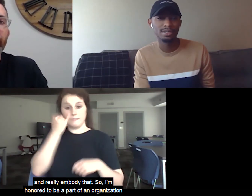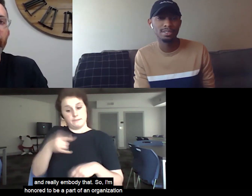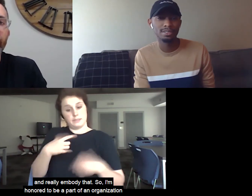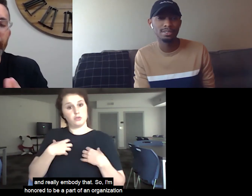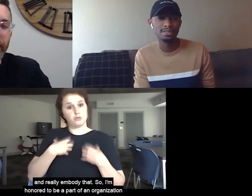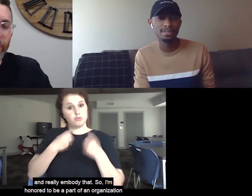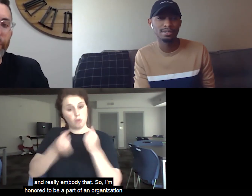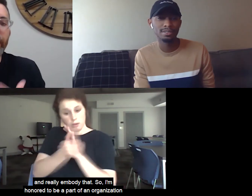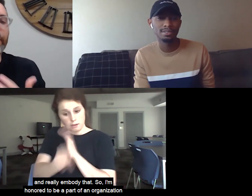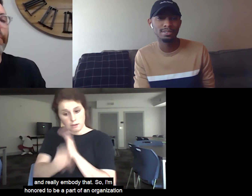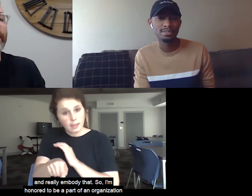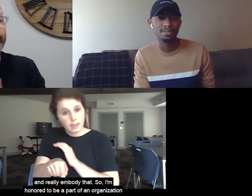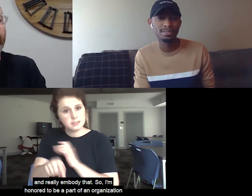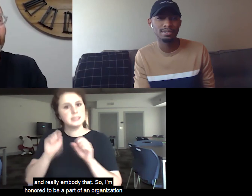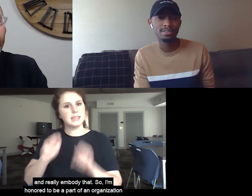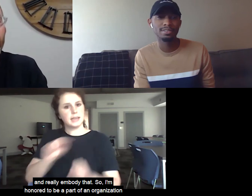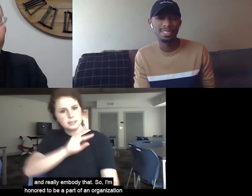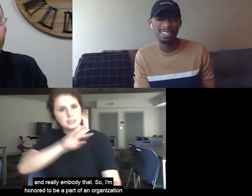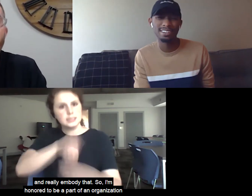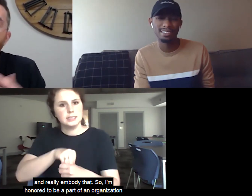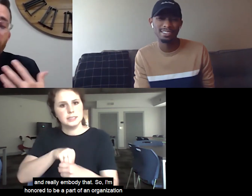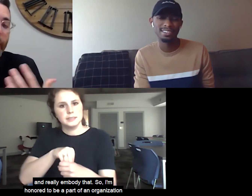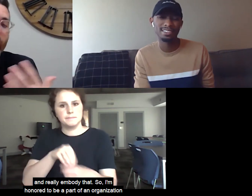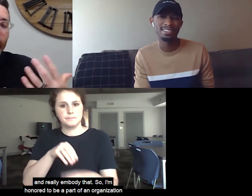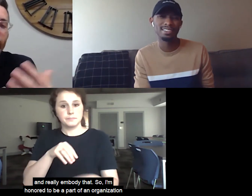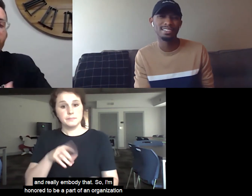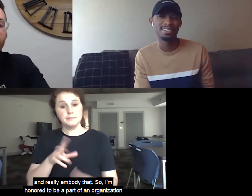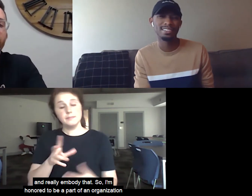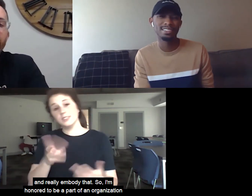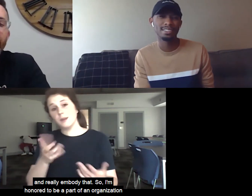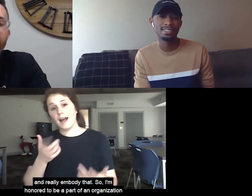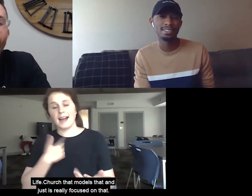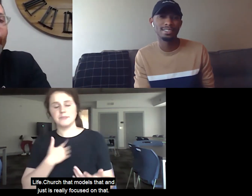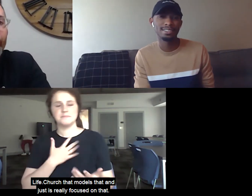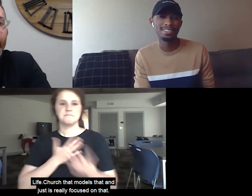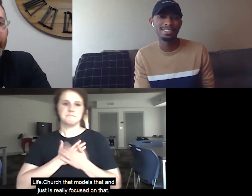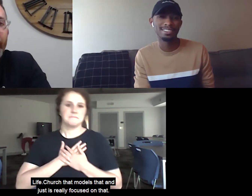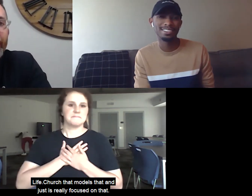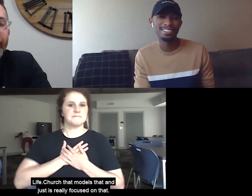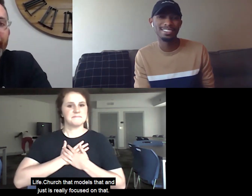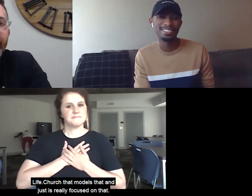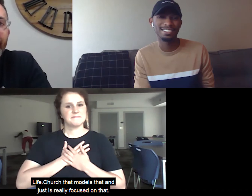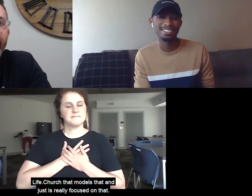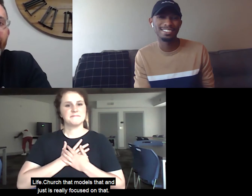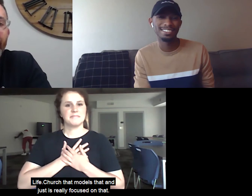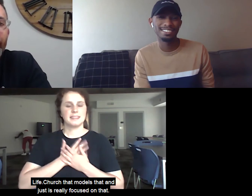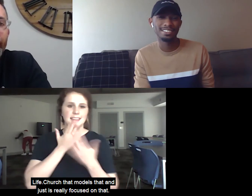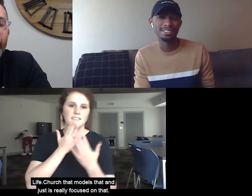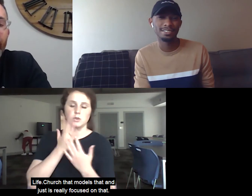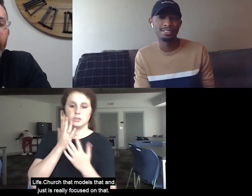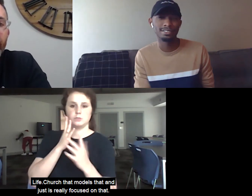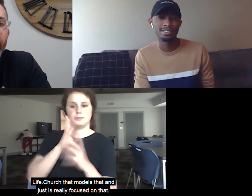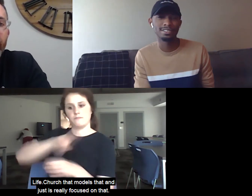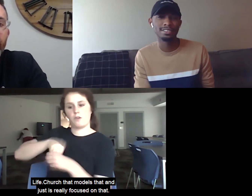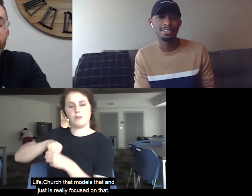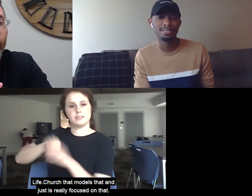and really embody that. So I'm honored to be a part of an organization, Life Church,